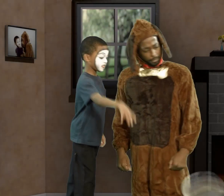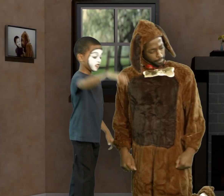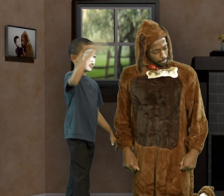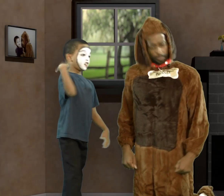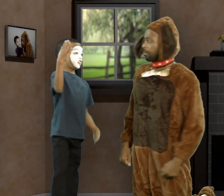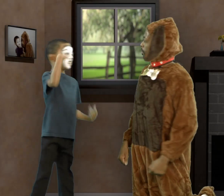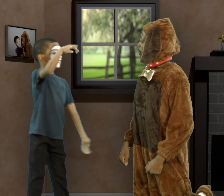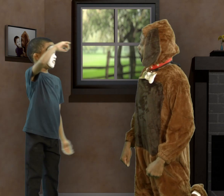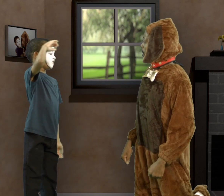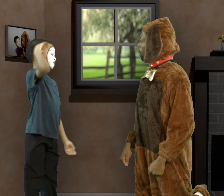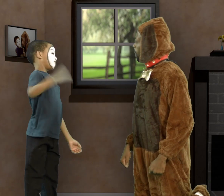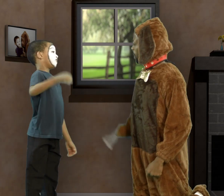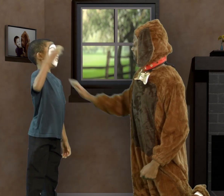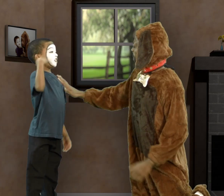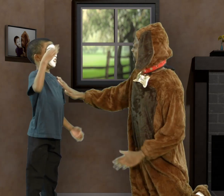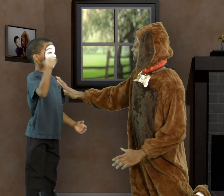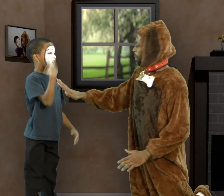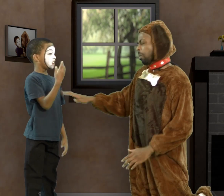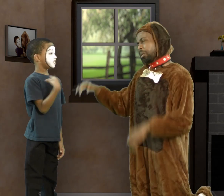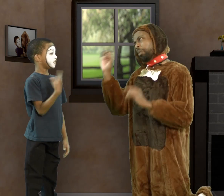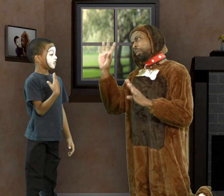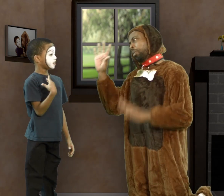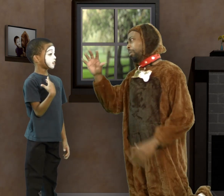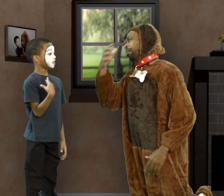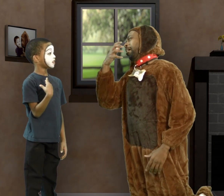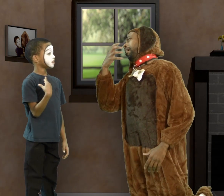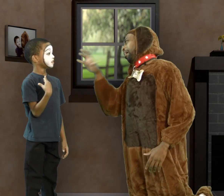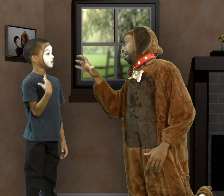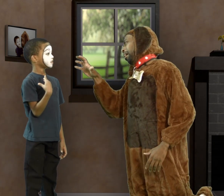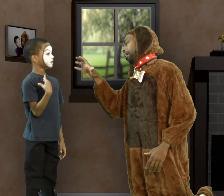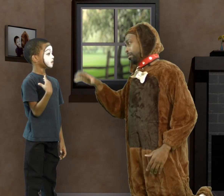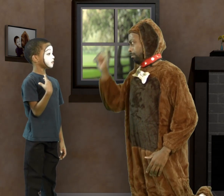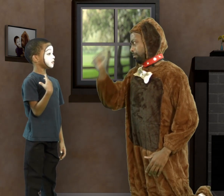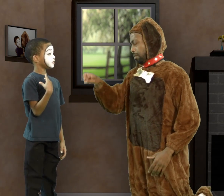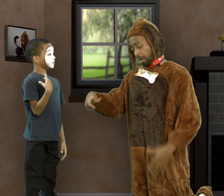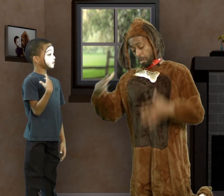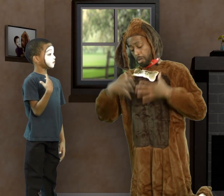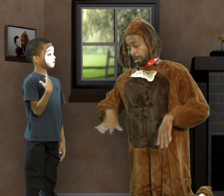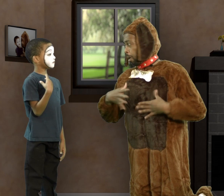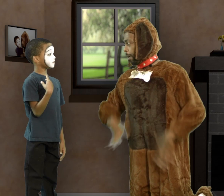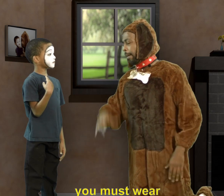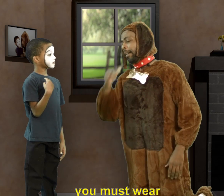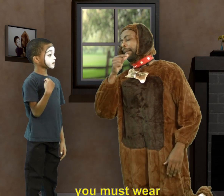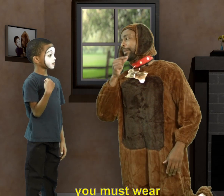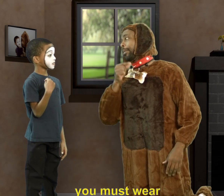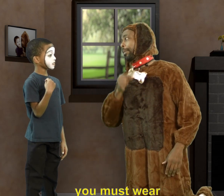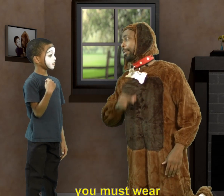Gee, I'm sweating. It's so hot. Yes, when it's extremely hot, you must wear